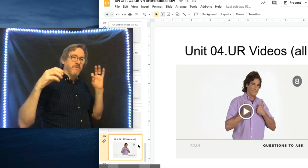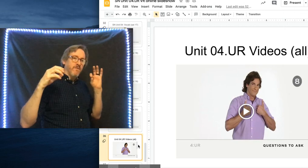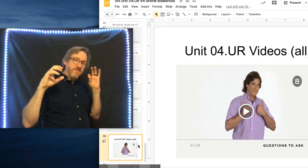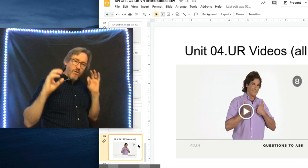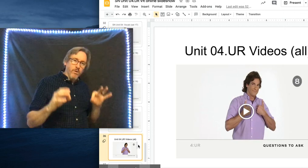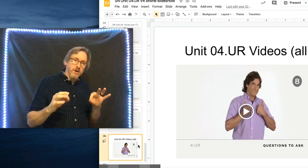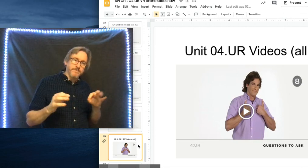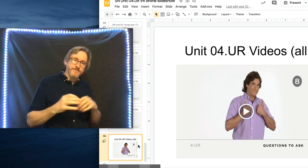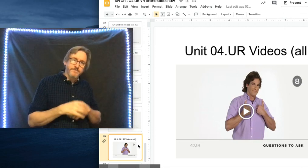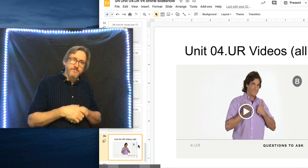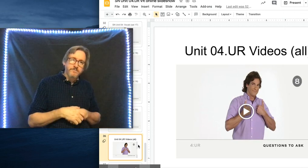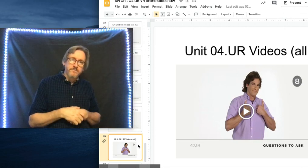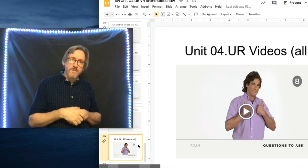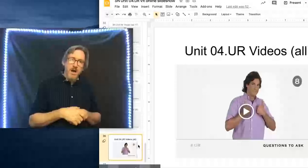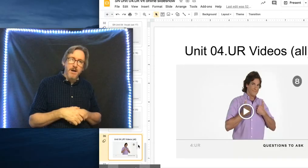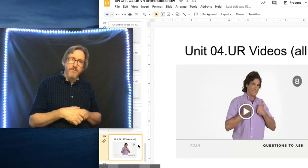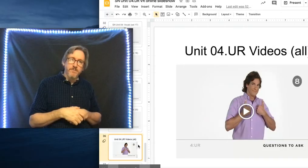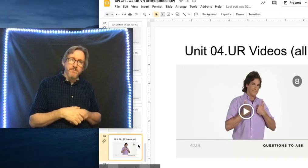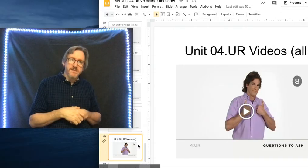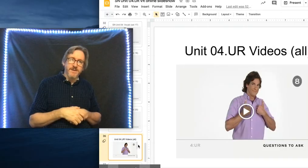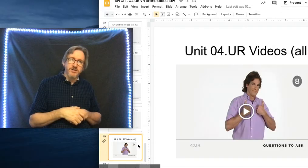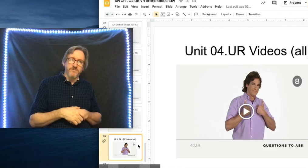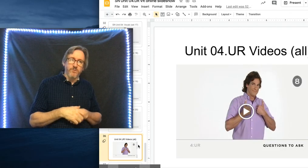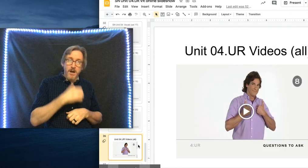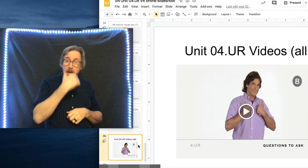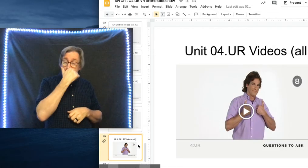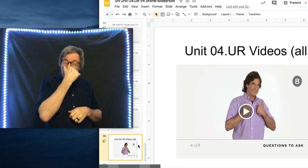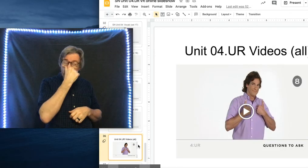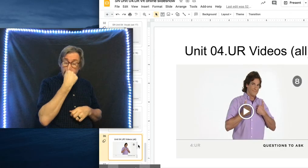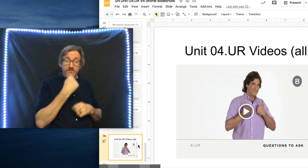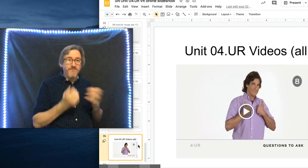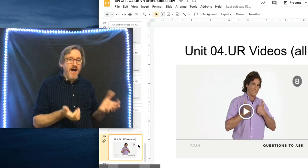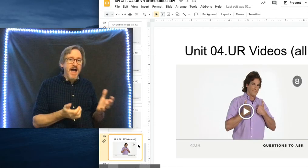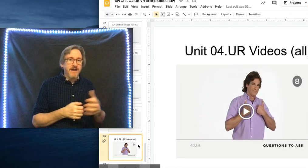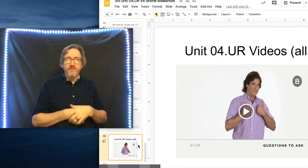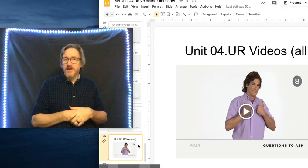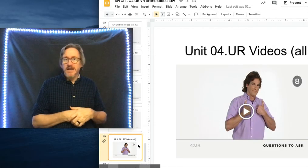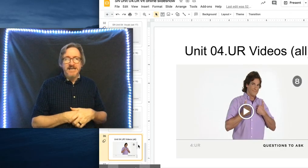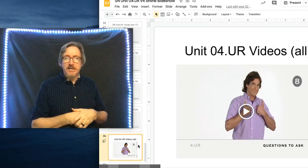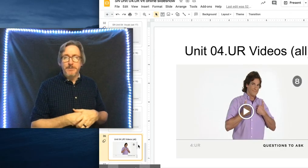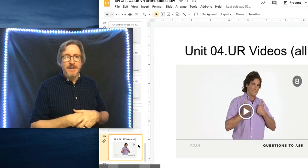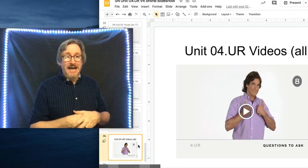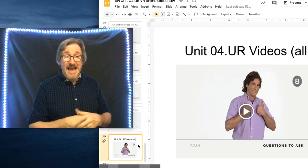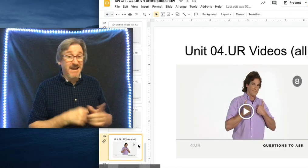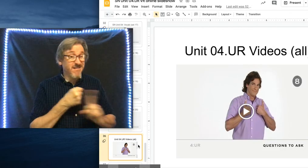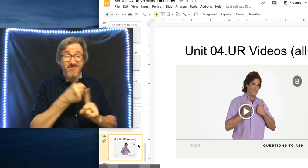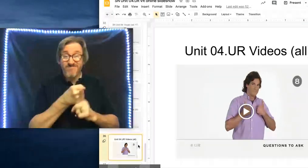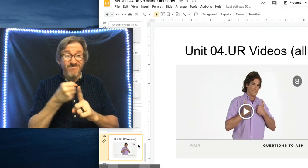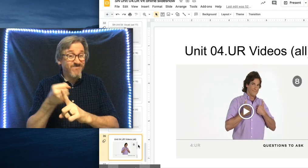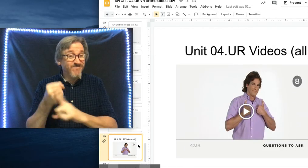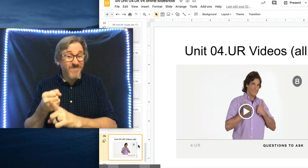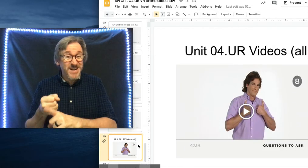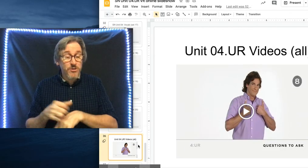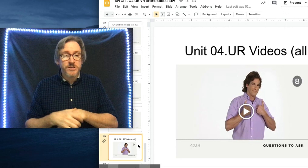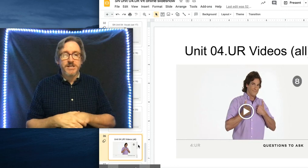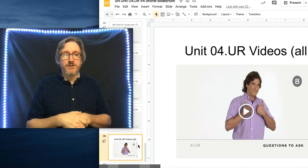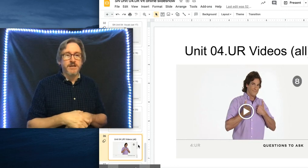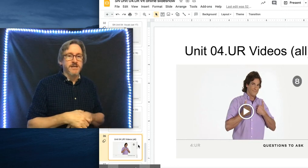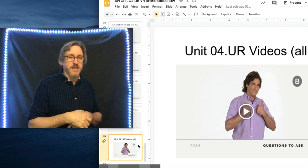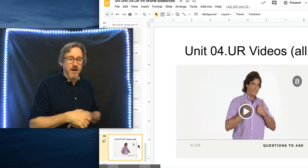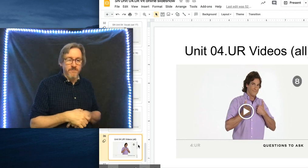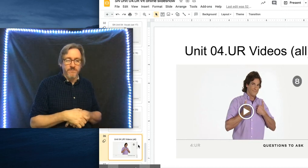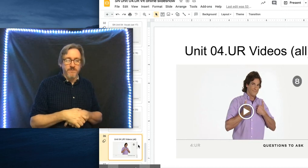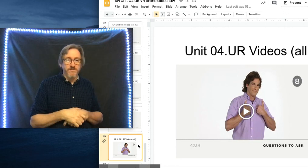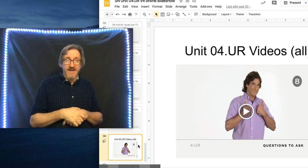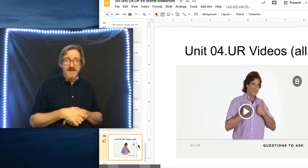is 4. The summation of 4. Now, 5 is going to be, again, another